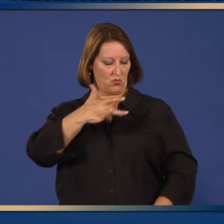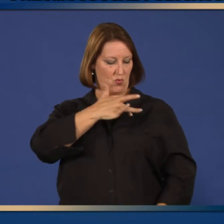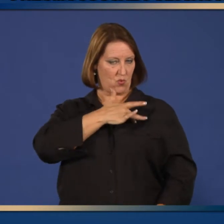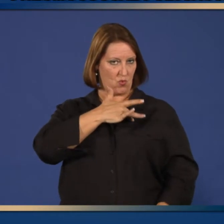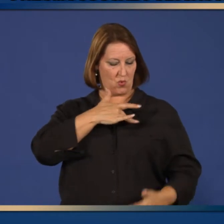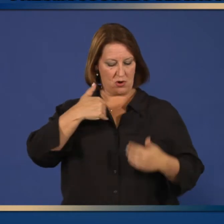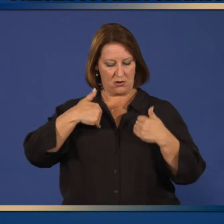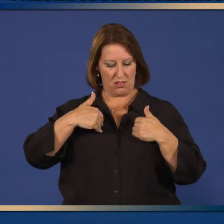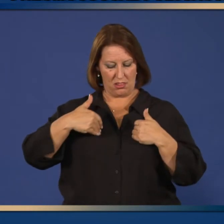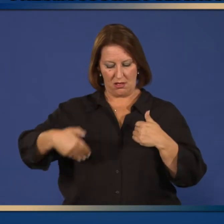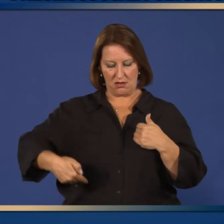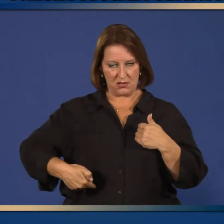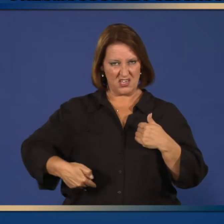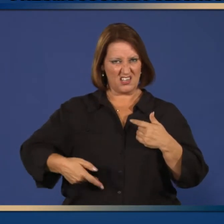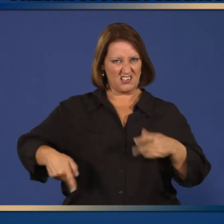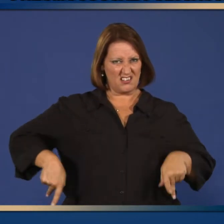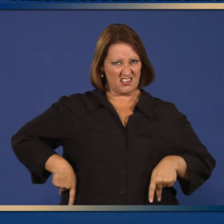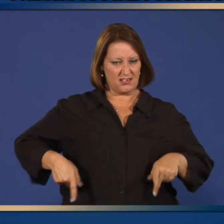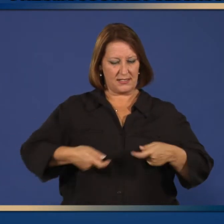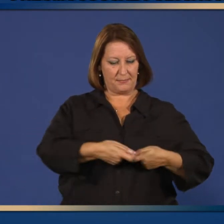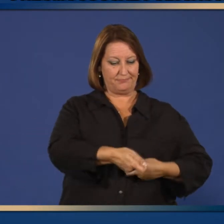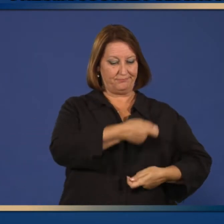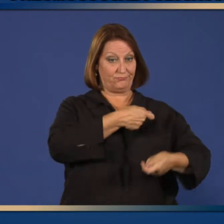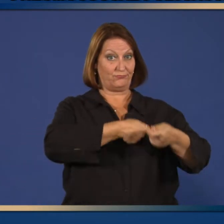organ transplant.